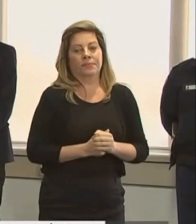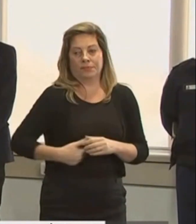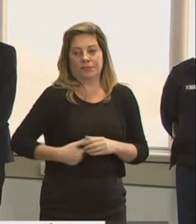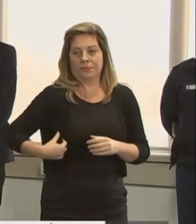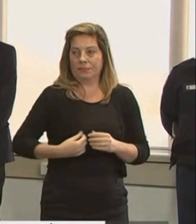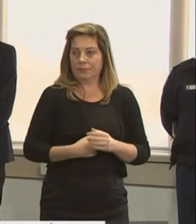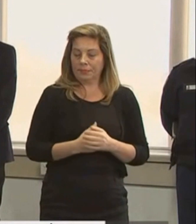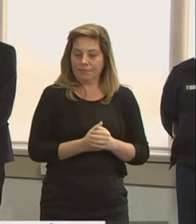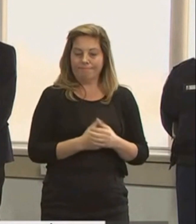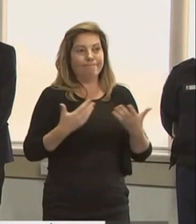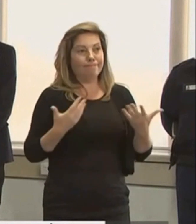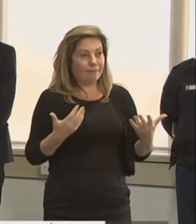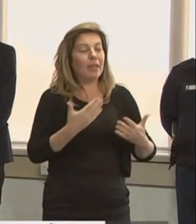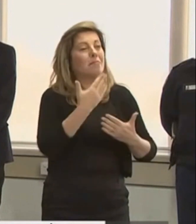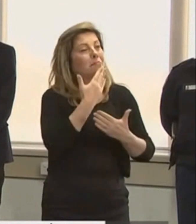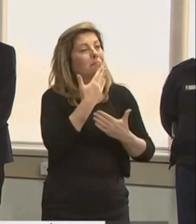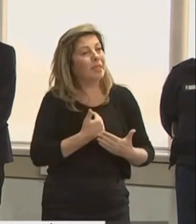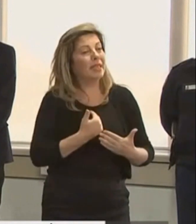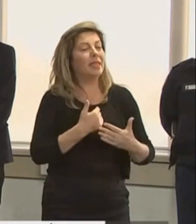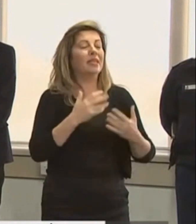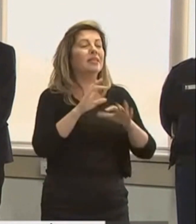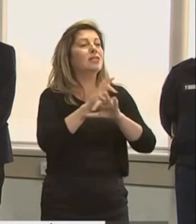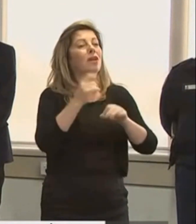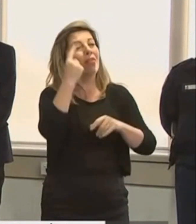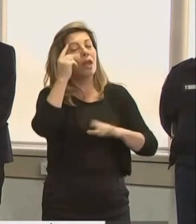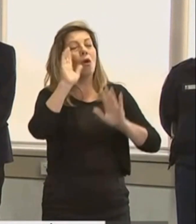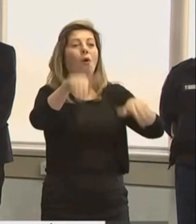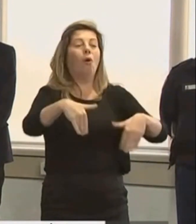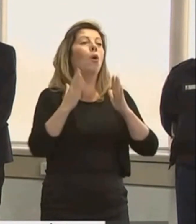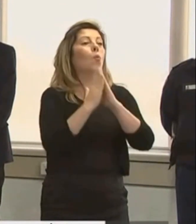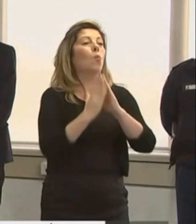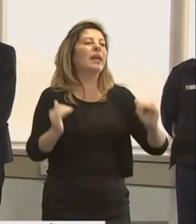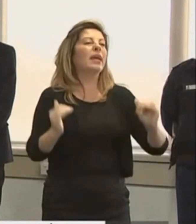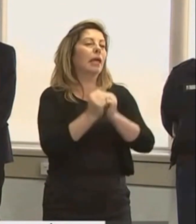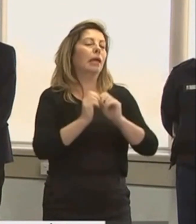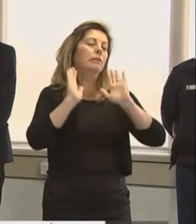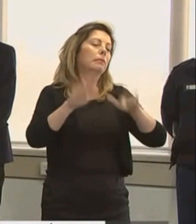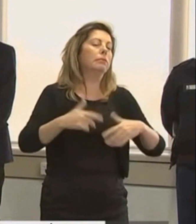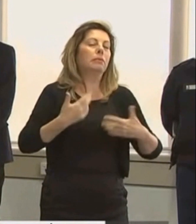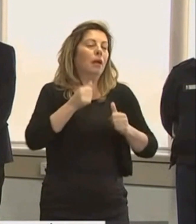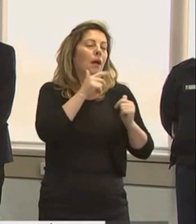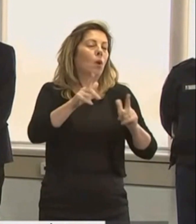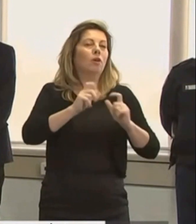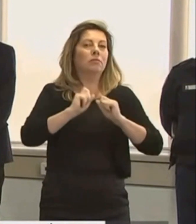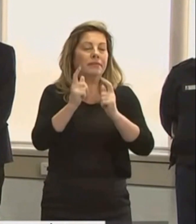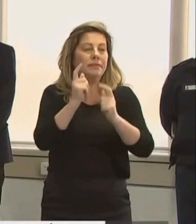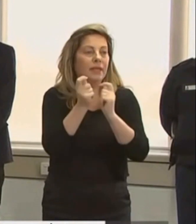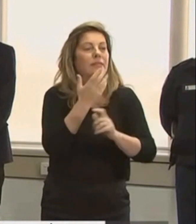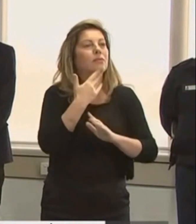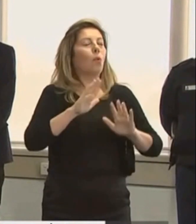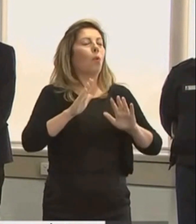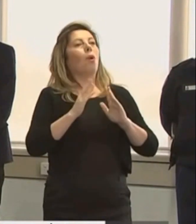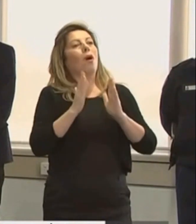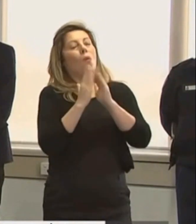8,995 cases. I would just like to say at this point that it is crucial that people don't relax over